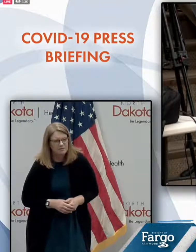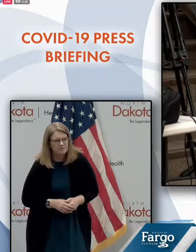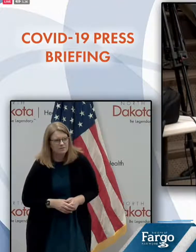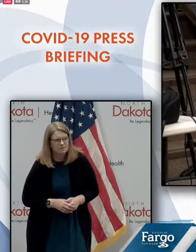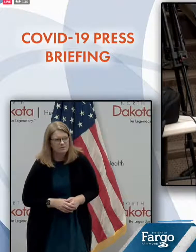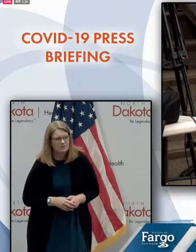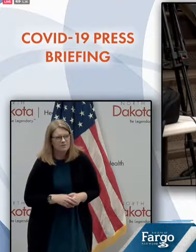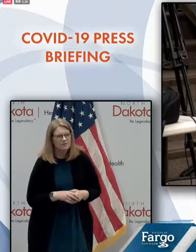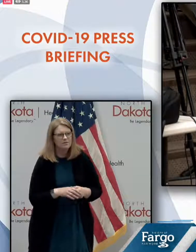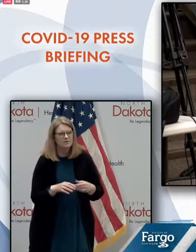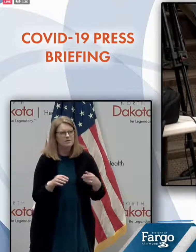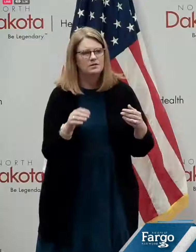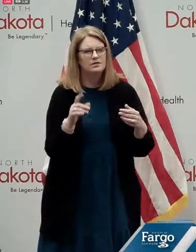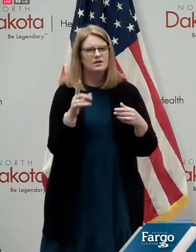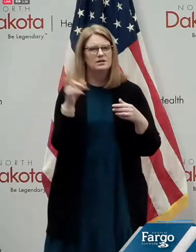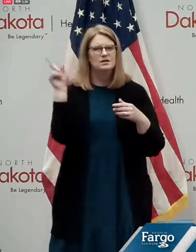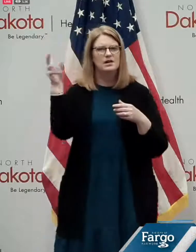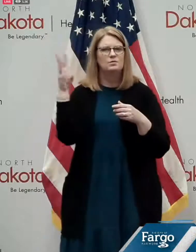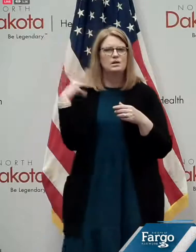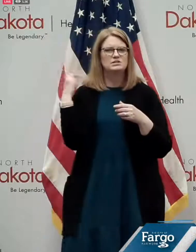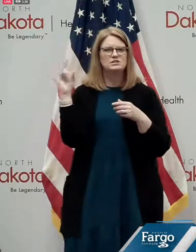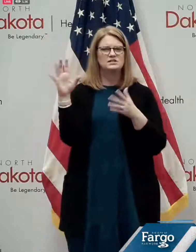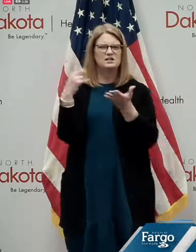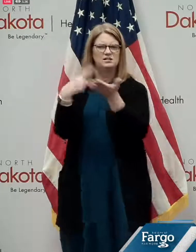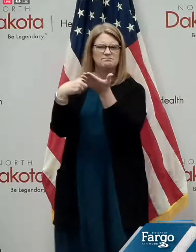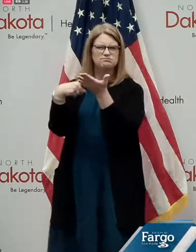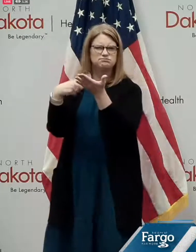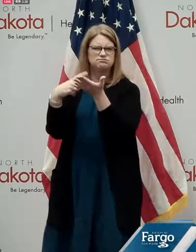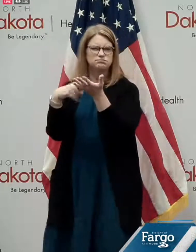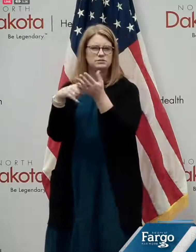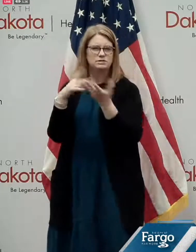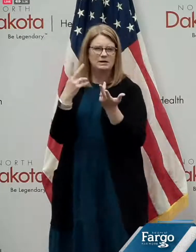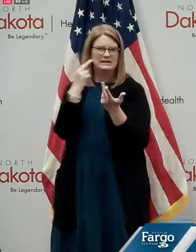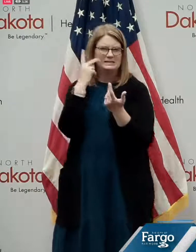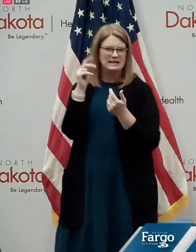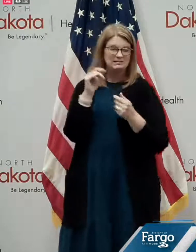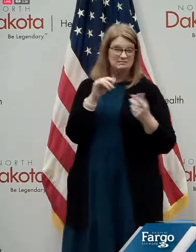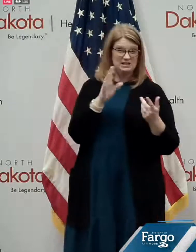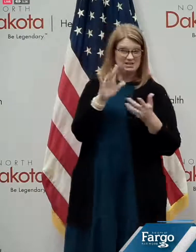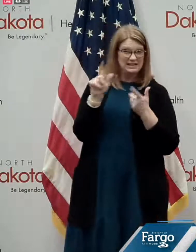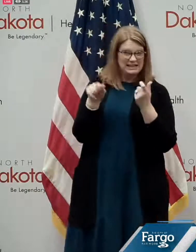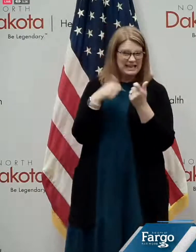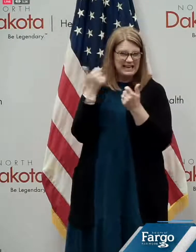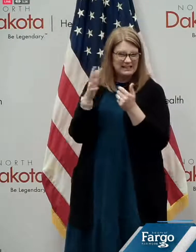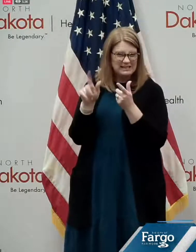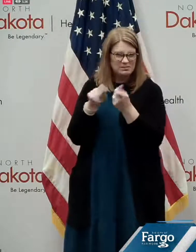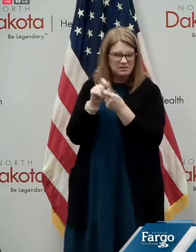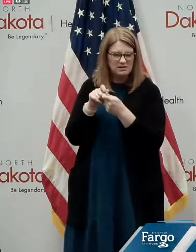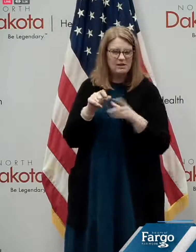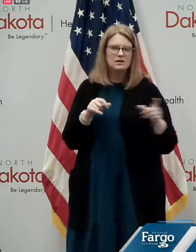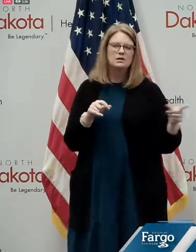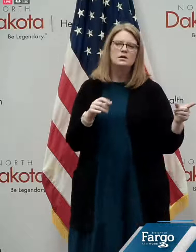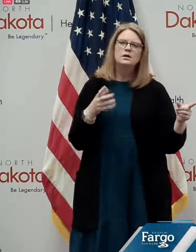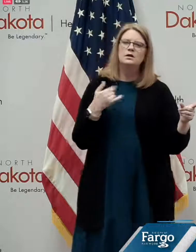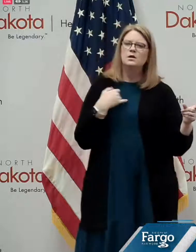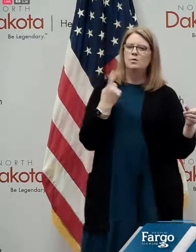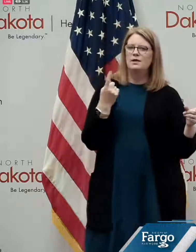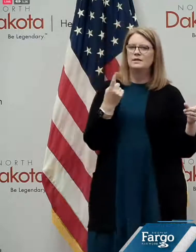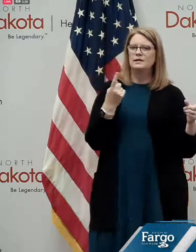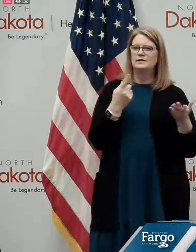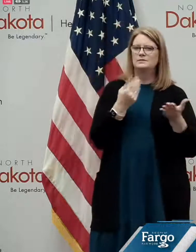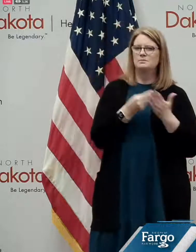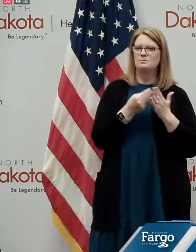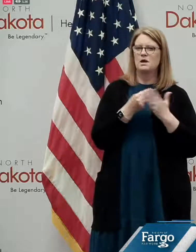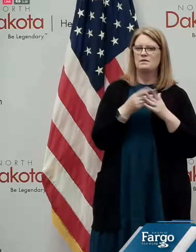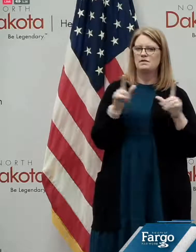come up with? Well, I think that one of the things that I know is being debated is dollars for testing, and